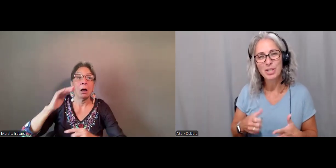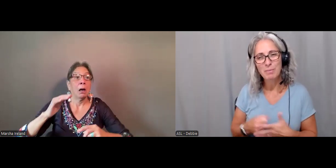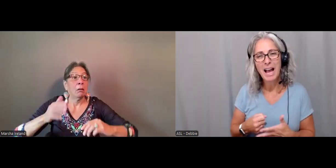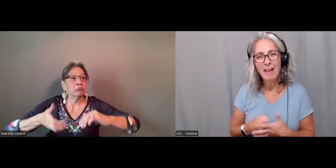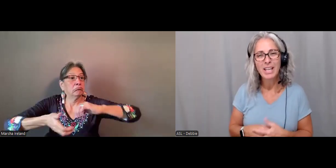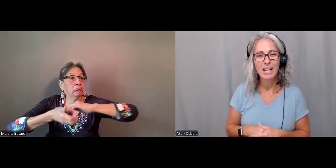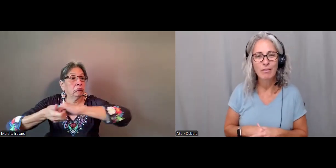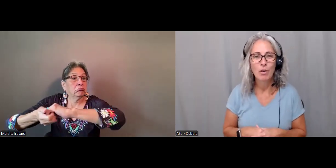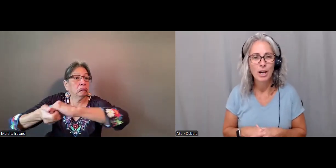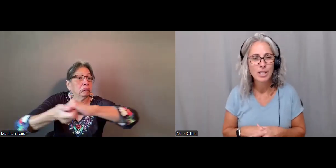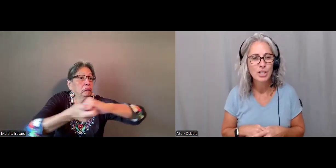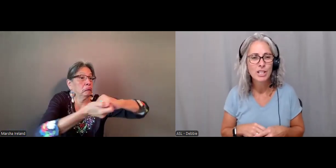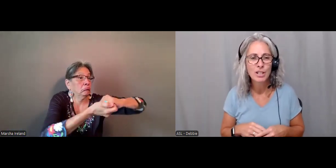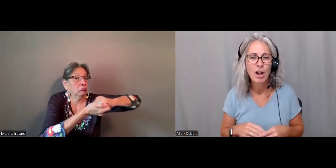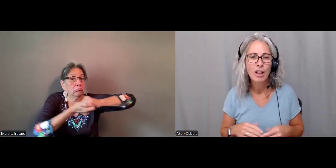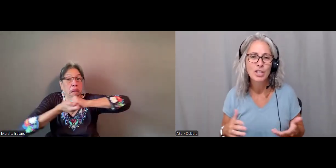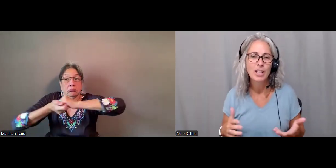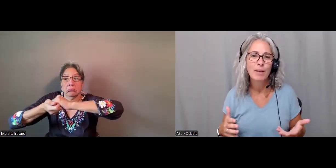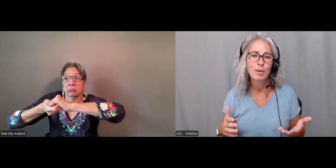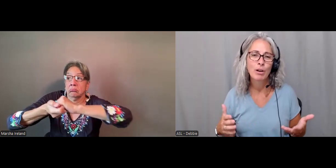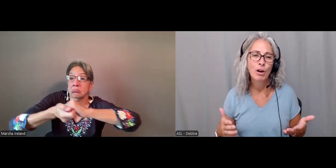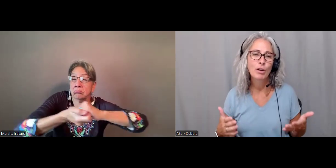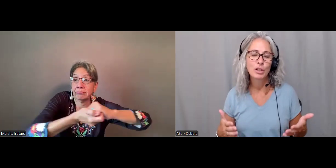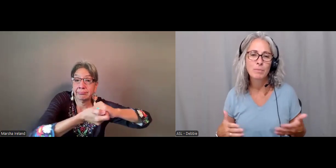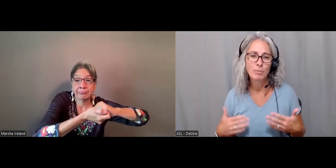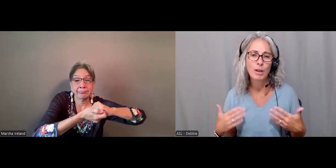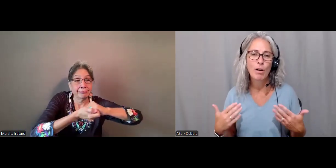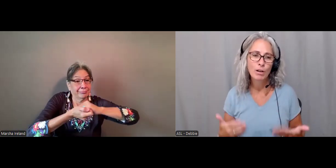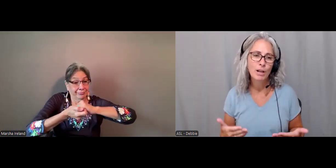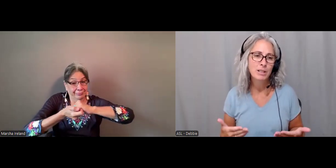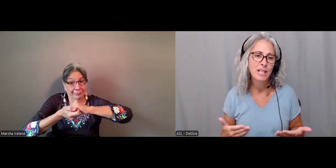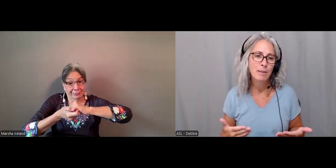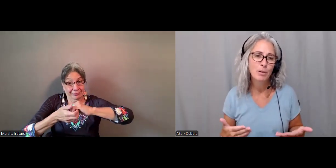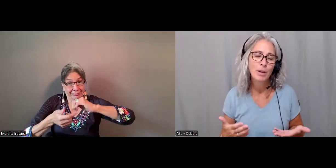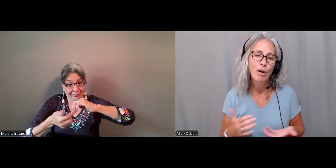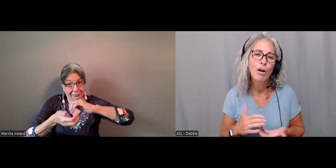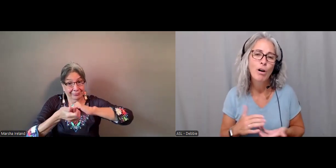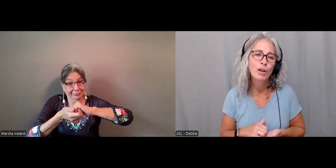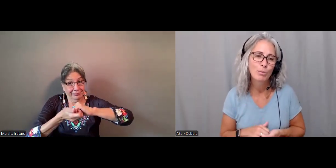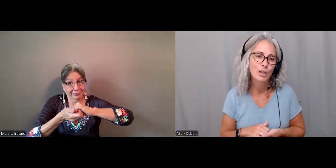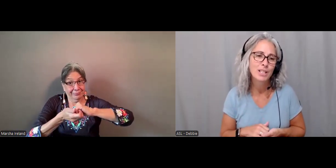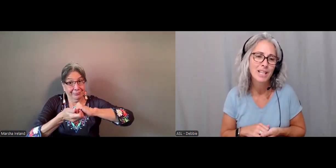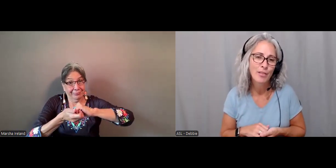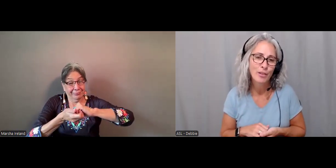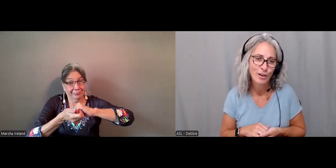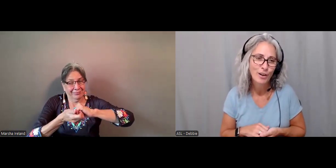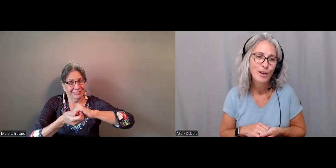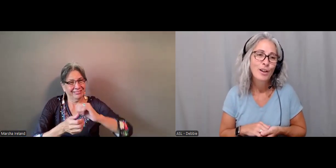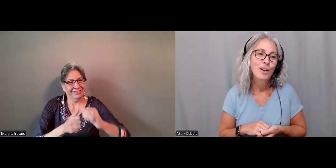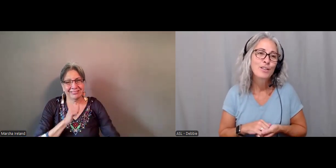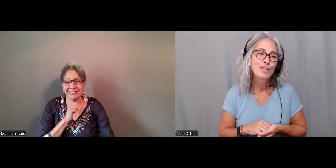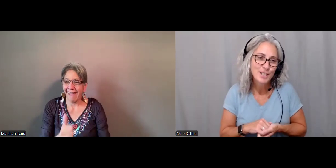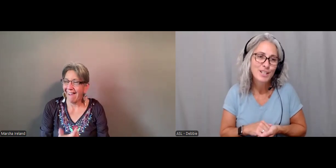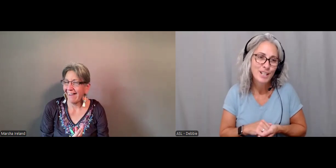what we should be advocating for, is just acknowledging that we are all human and we all come to the table and we all can work together.